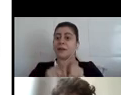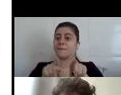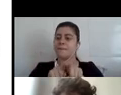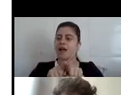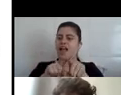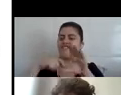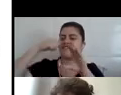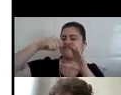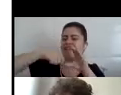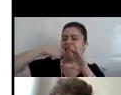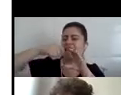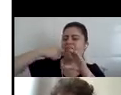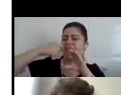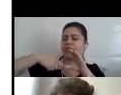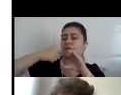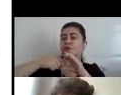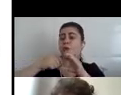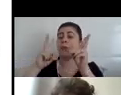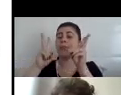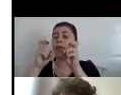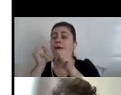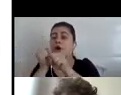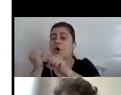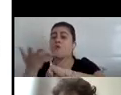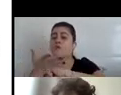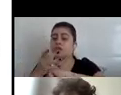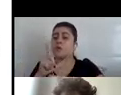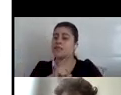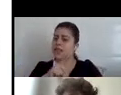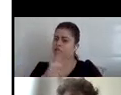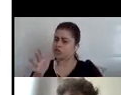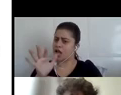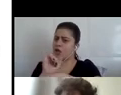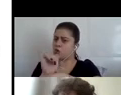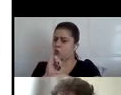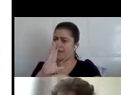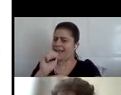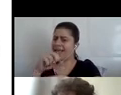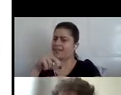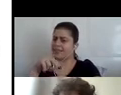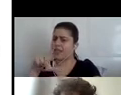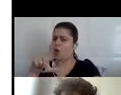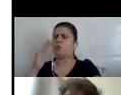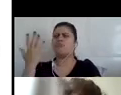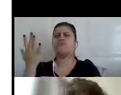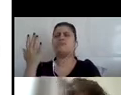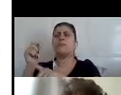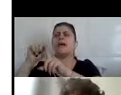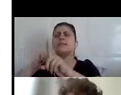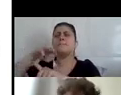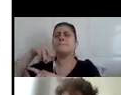Let me say also that in March, we will open the new call for the Milan Pact Awards and